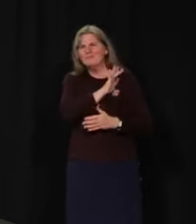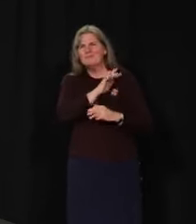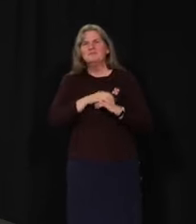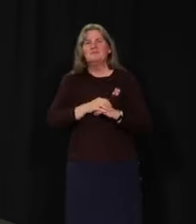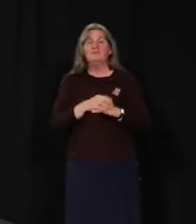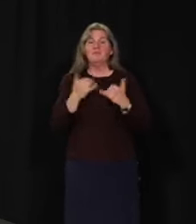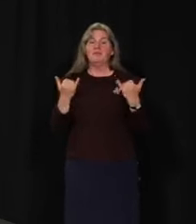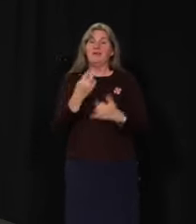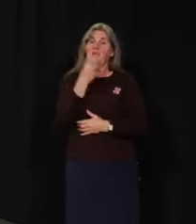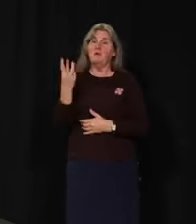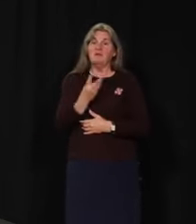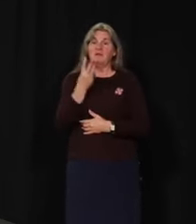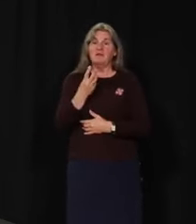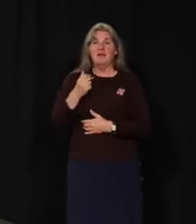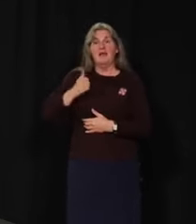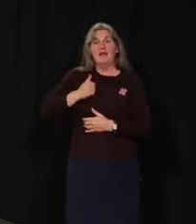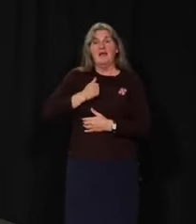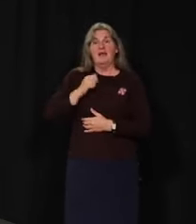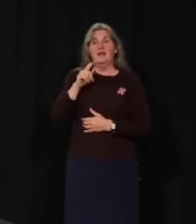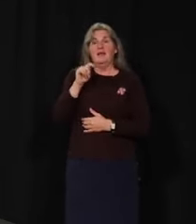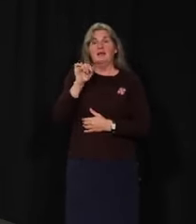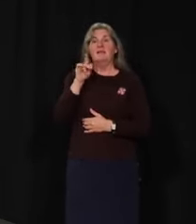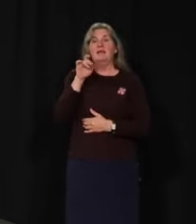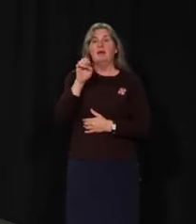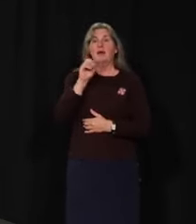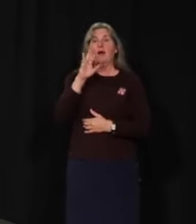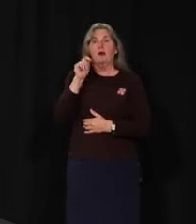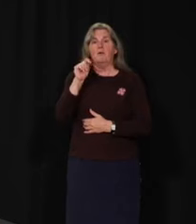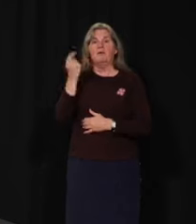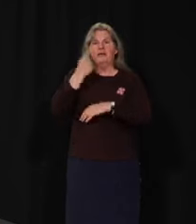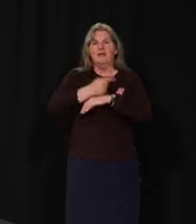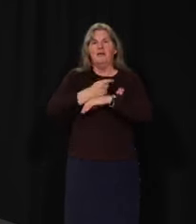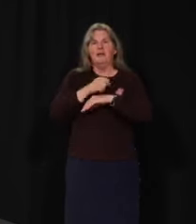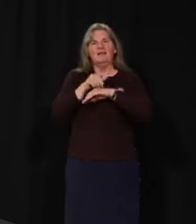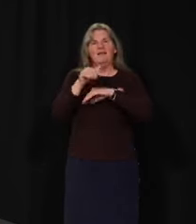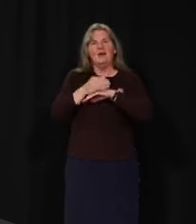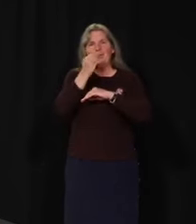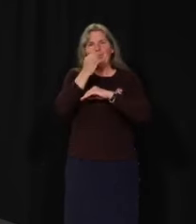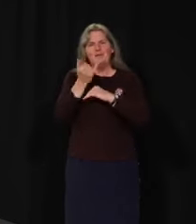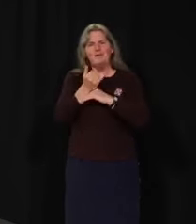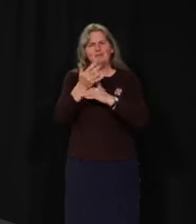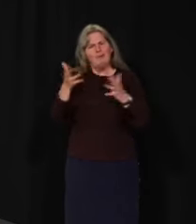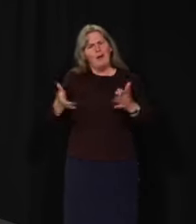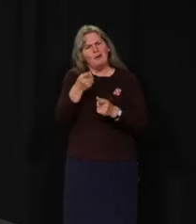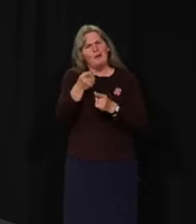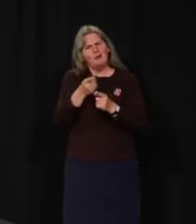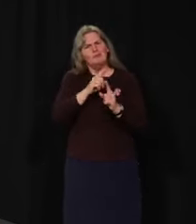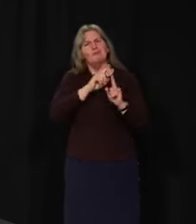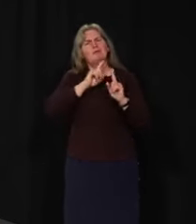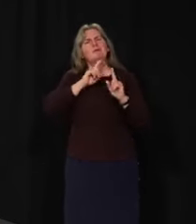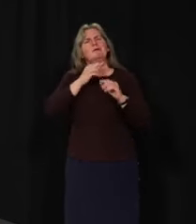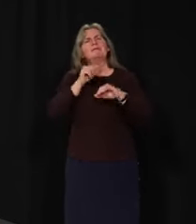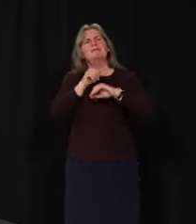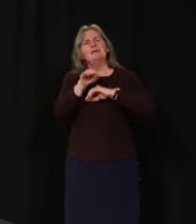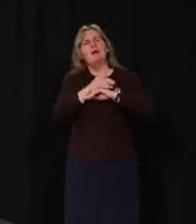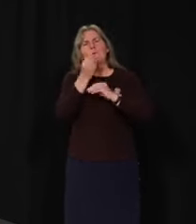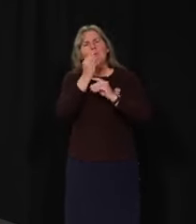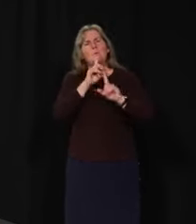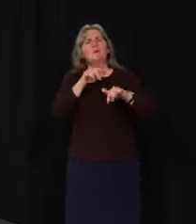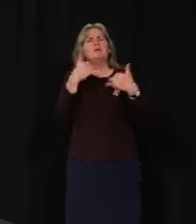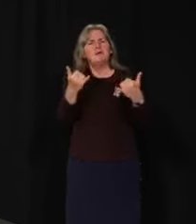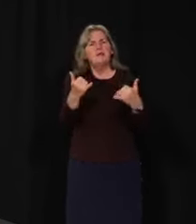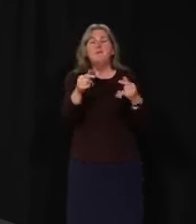Wednesday, and that is Canada Takeout Day. I encourage Yukoners to support local restaurants by ordering takeout today, but also